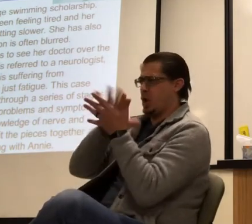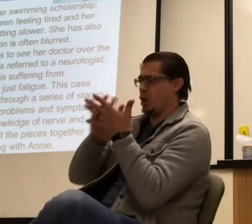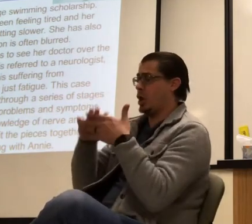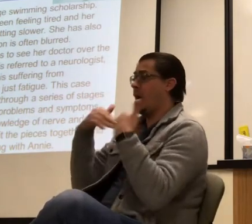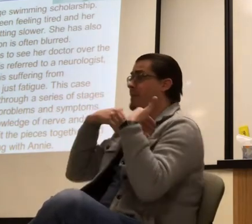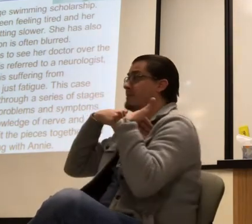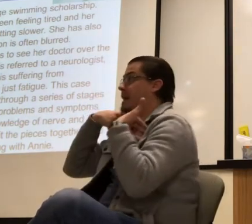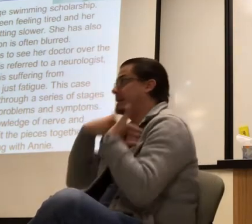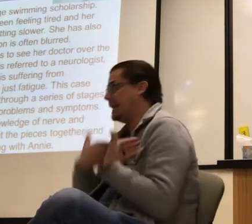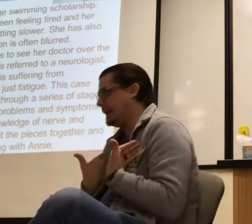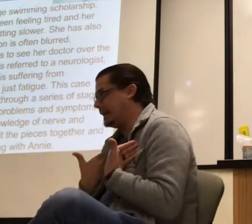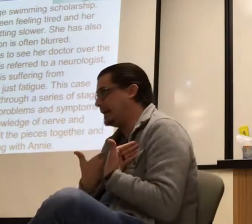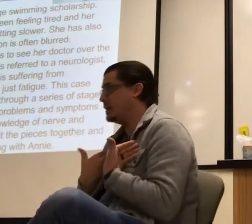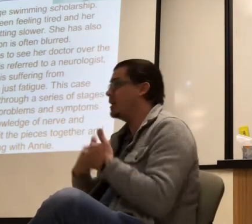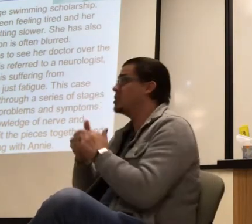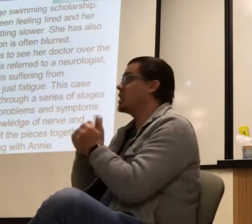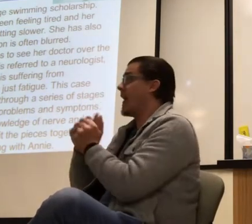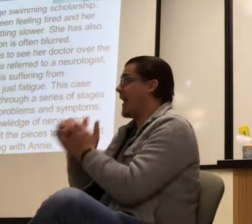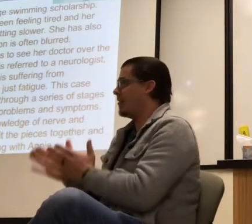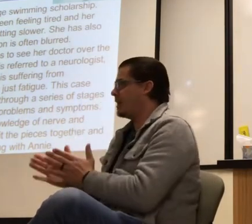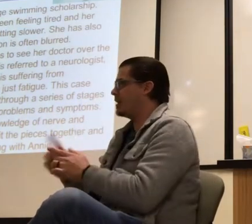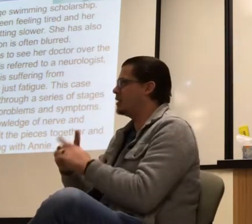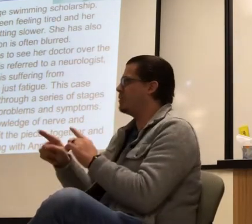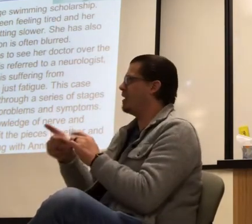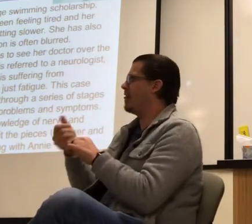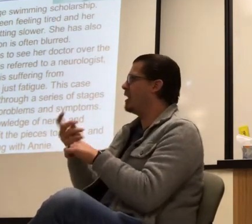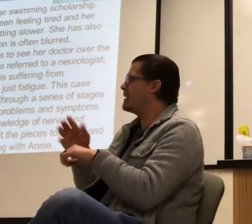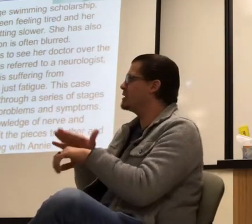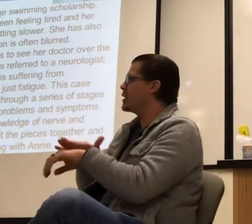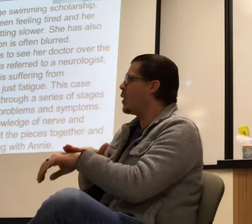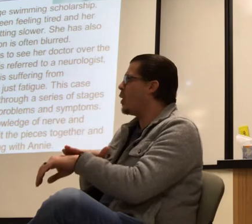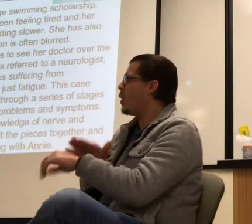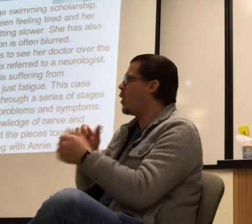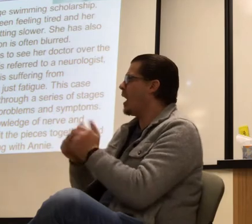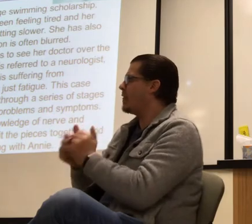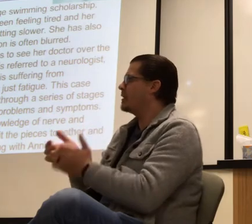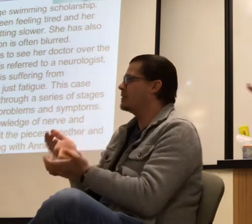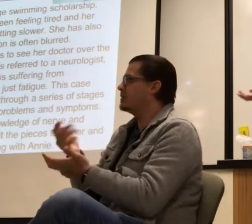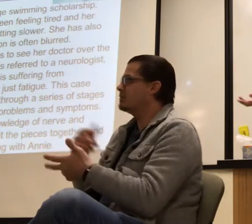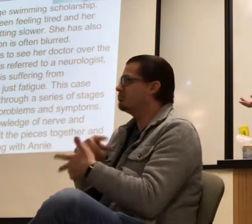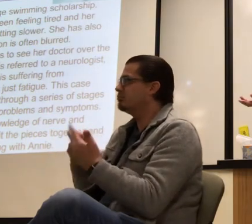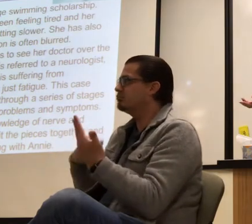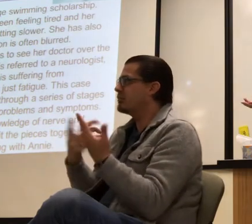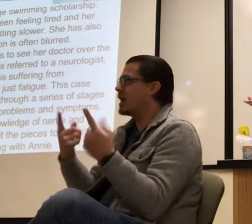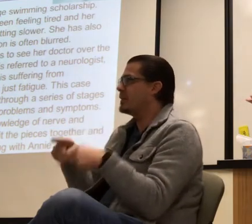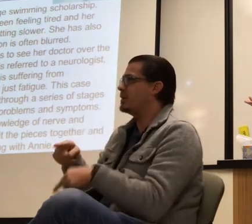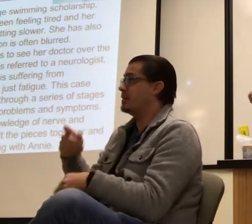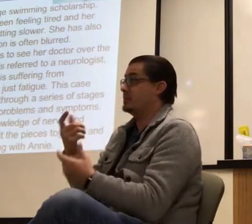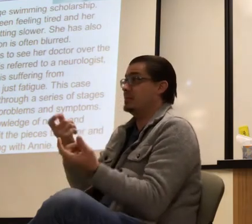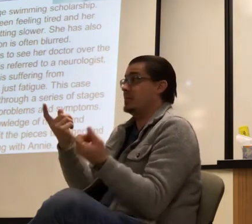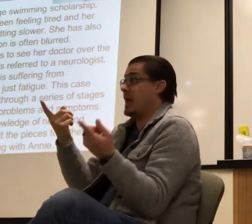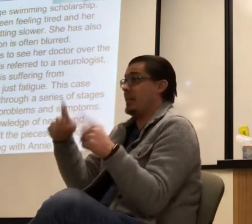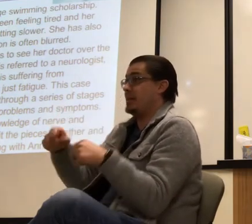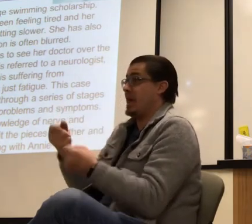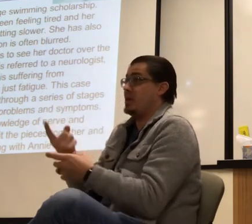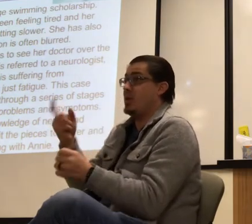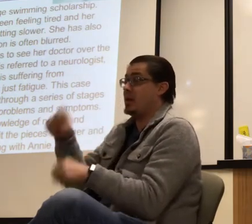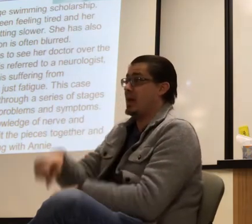fatigue, she's an athlete, but she's kind of slowing down. Okay, what's going on? This could happen to anybody.